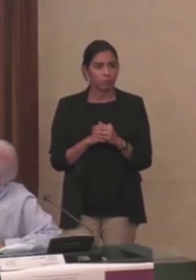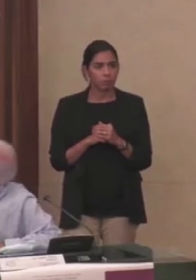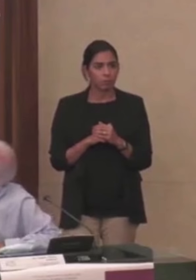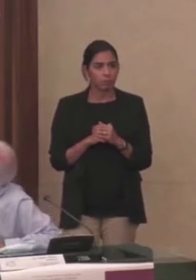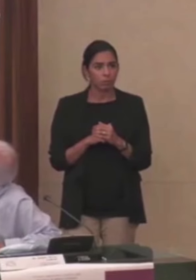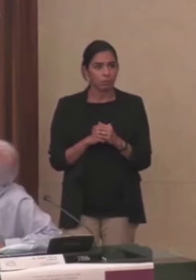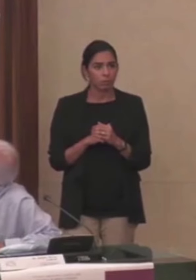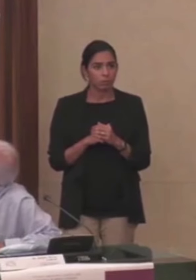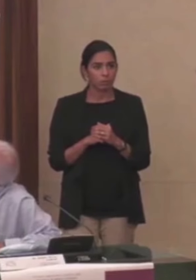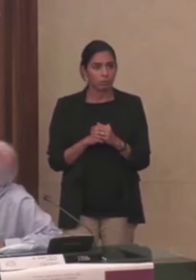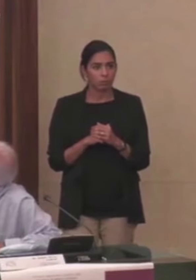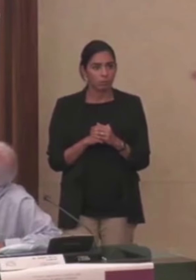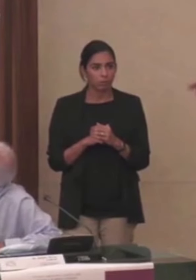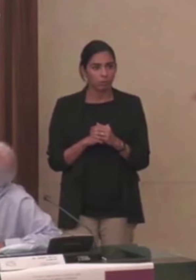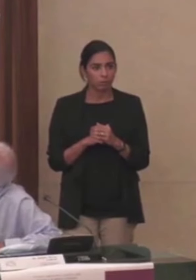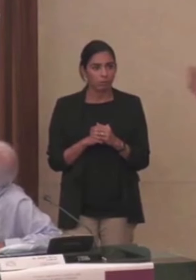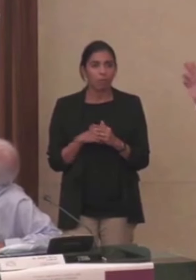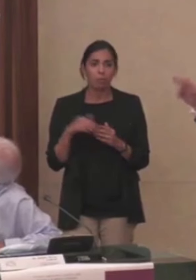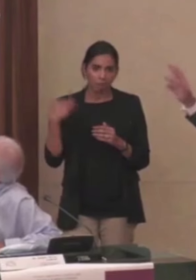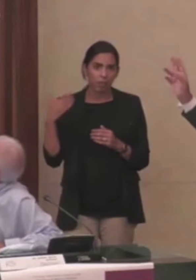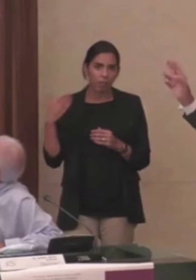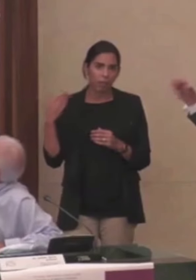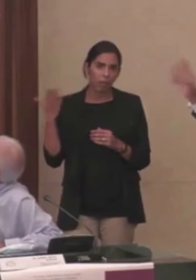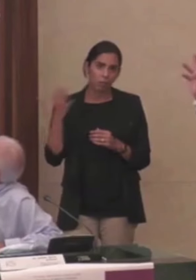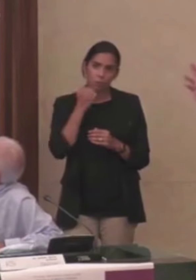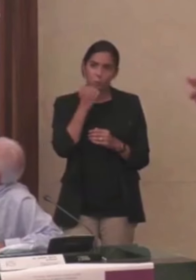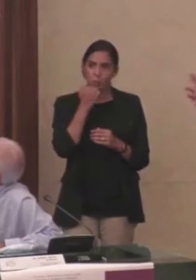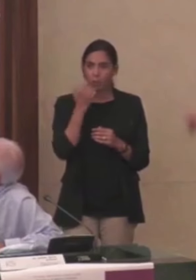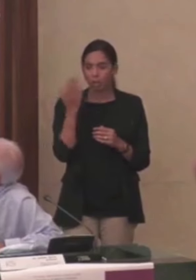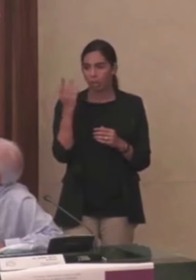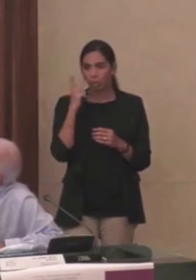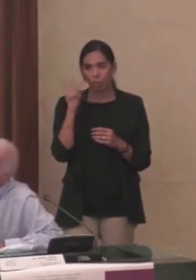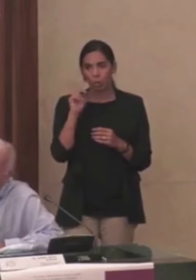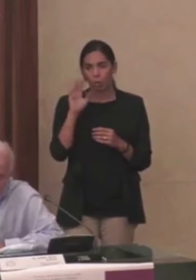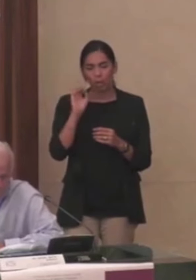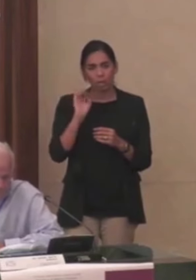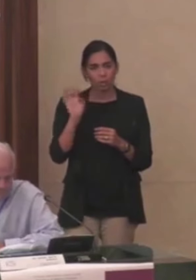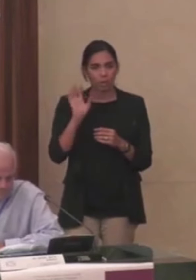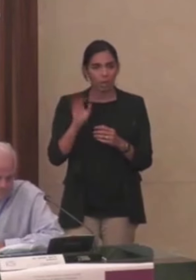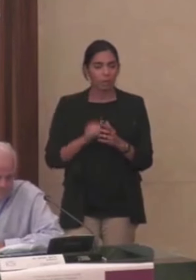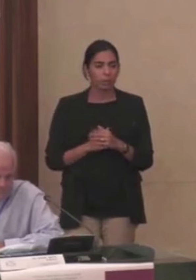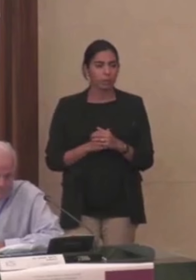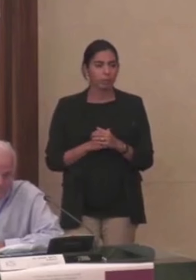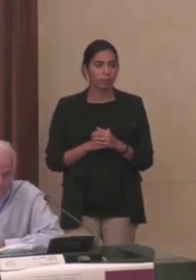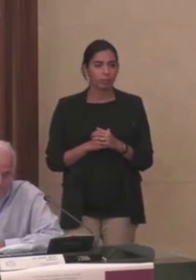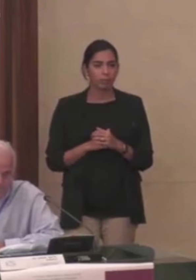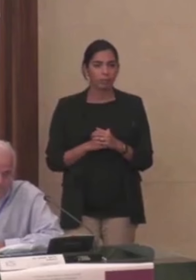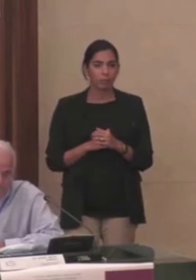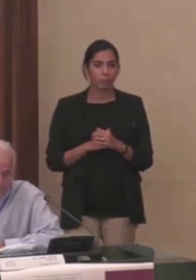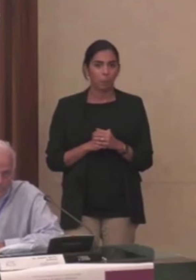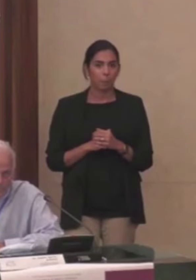And there is also, please, next slide. Sorry, Robert, I'm not looking at the slides.